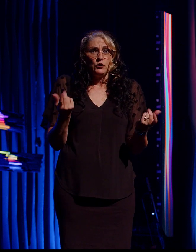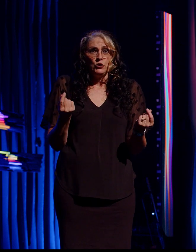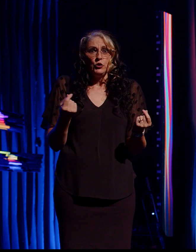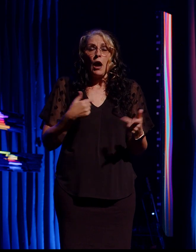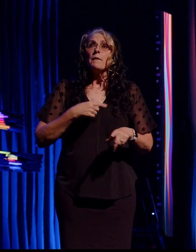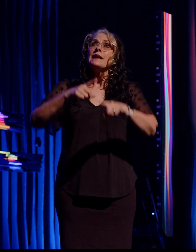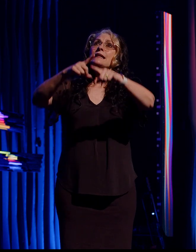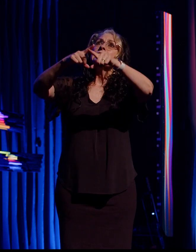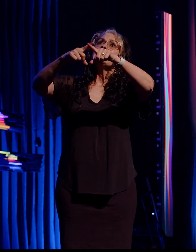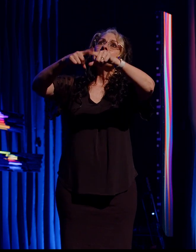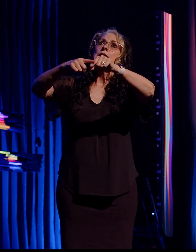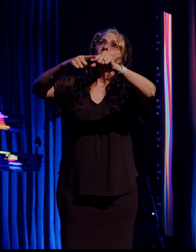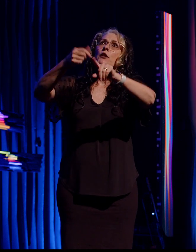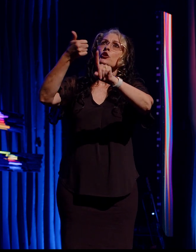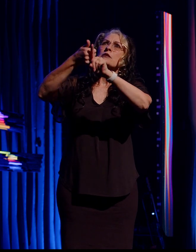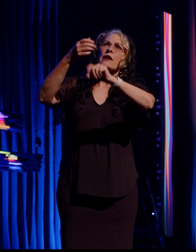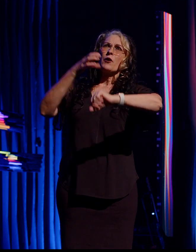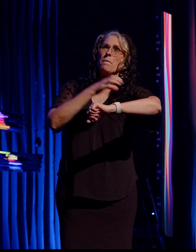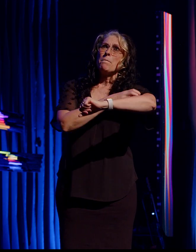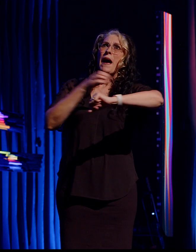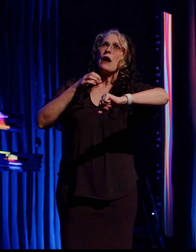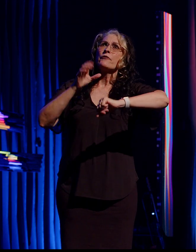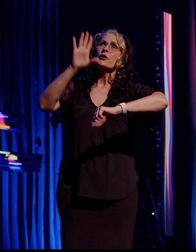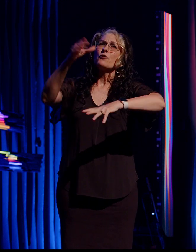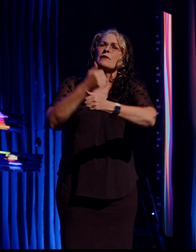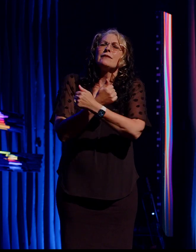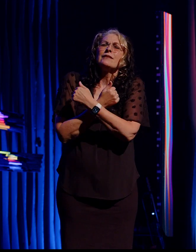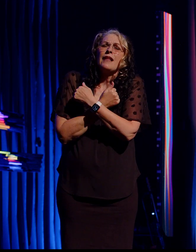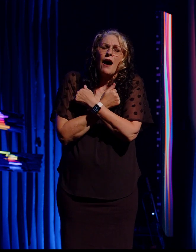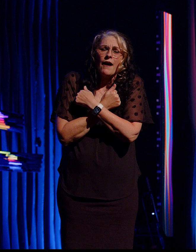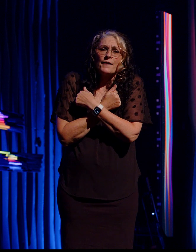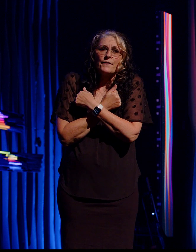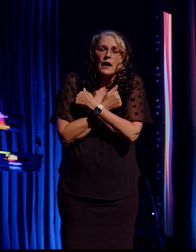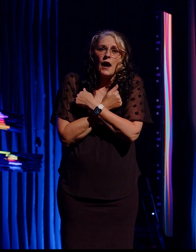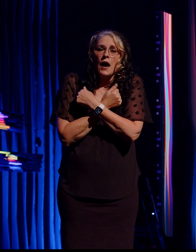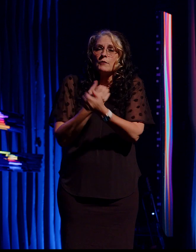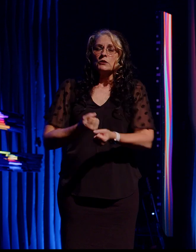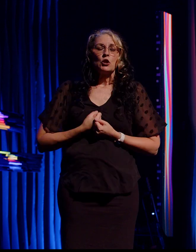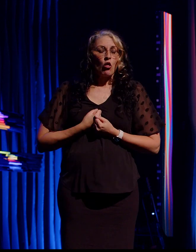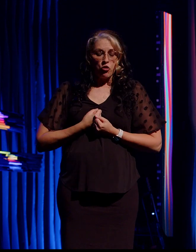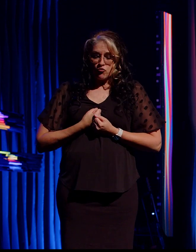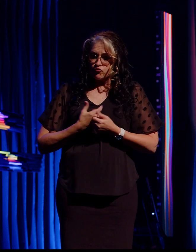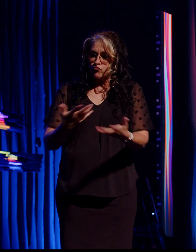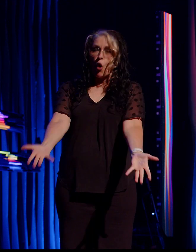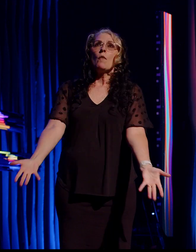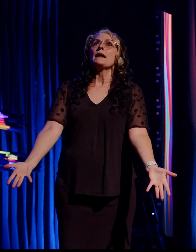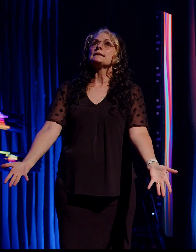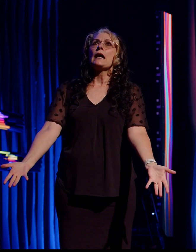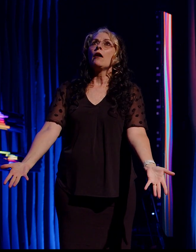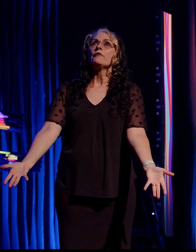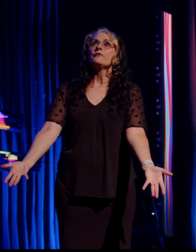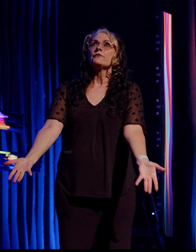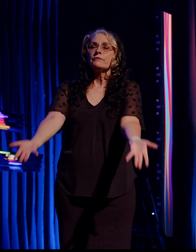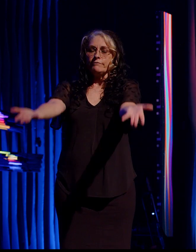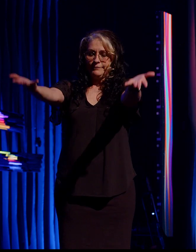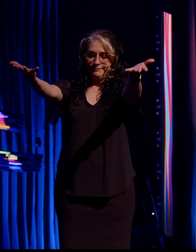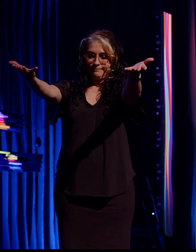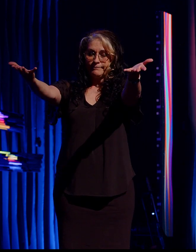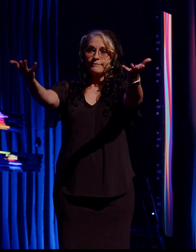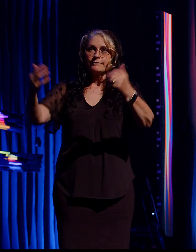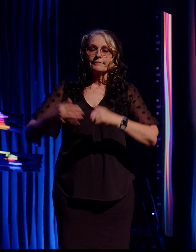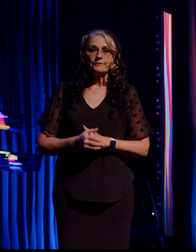you because you are so powerful because of your love for me. And I'm just going to throw myself on